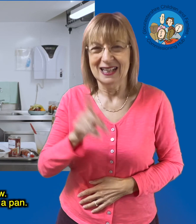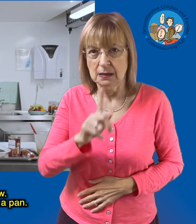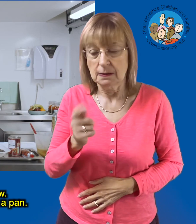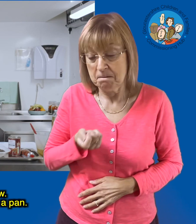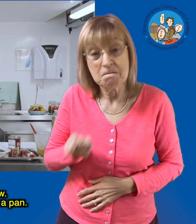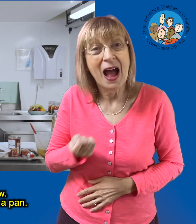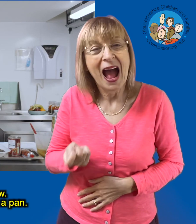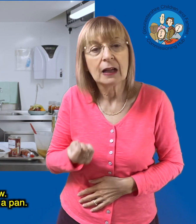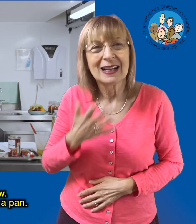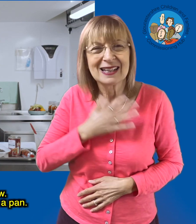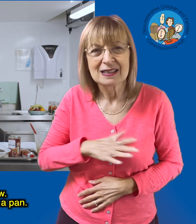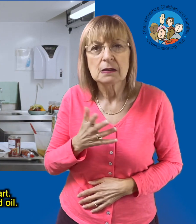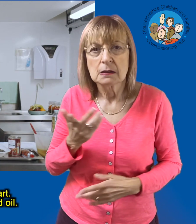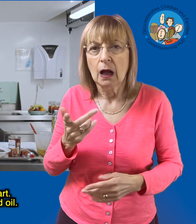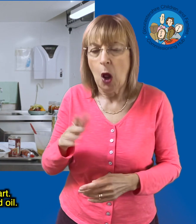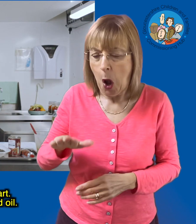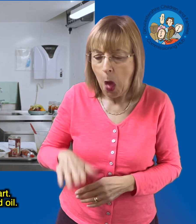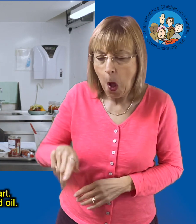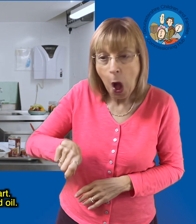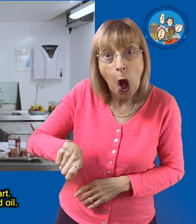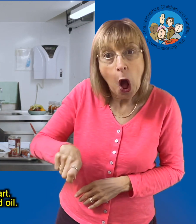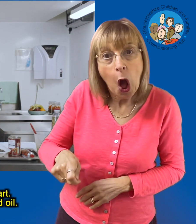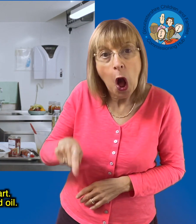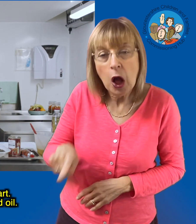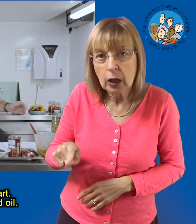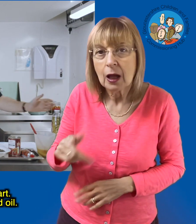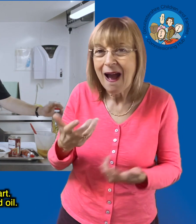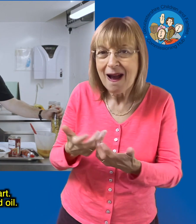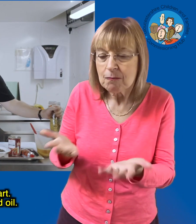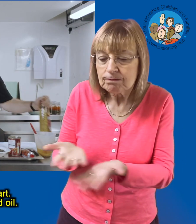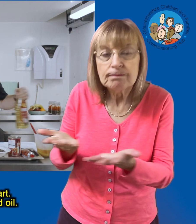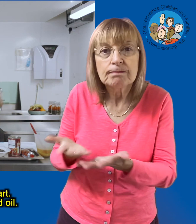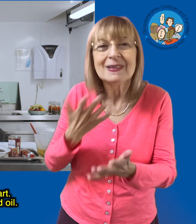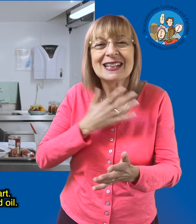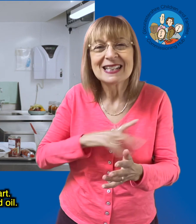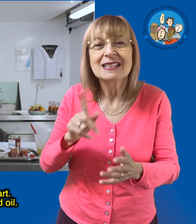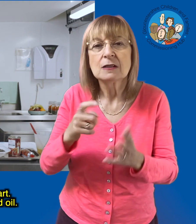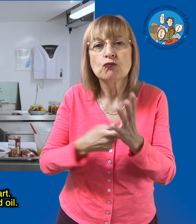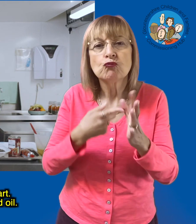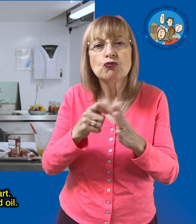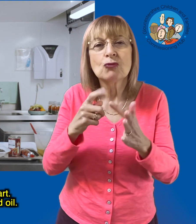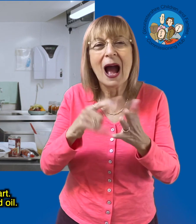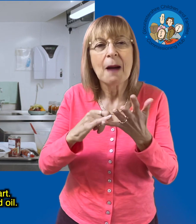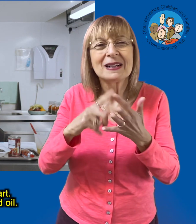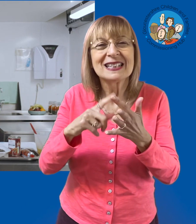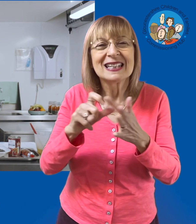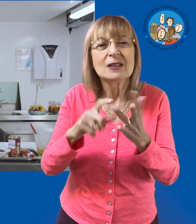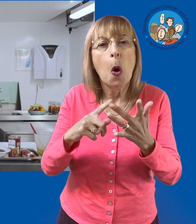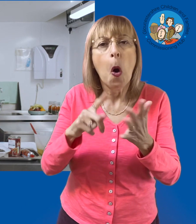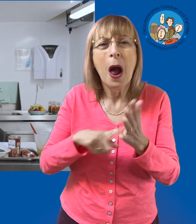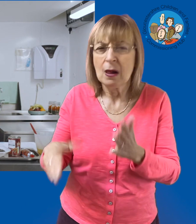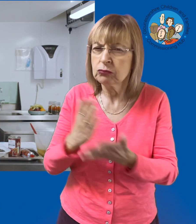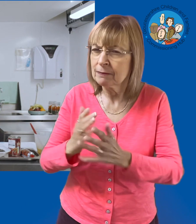do is warm our pan up. I've got it on a low heat just to start. We're going to add some rapeseed oil. All